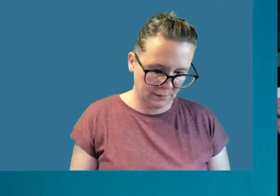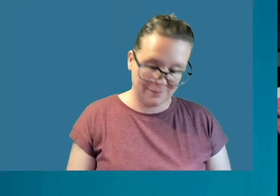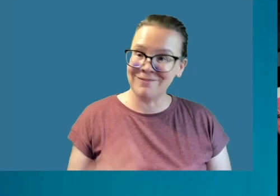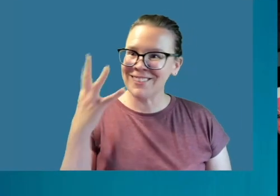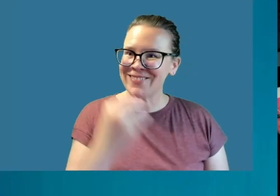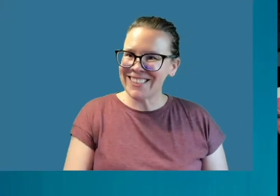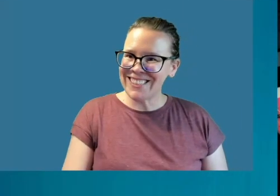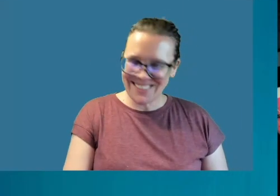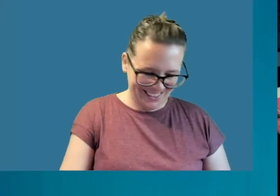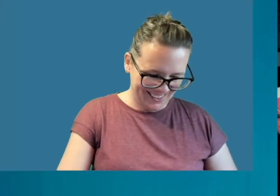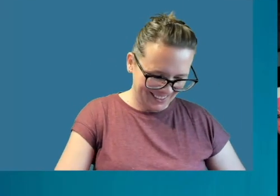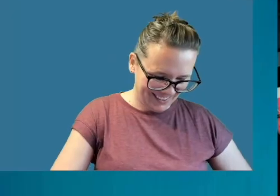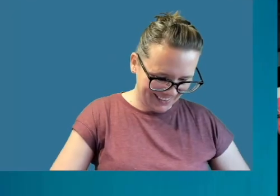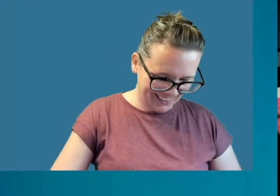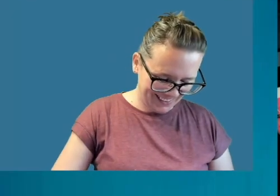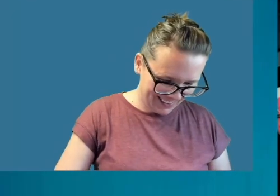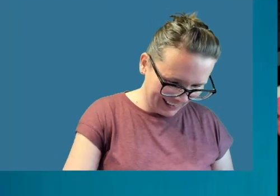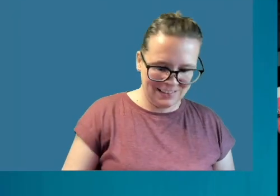ends. It's pretty.